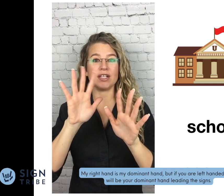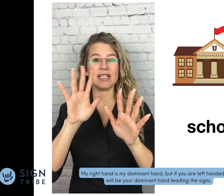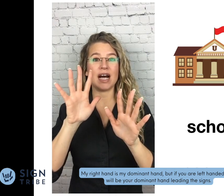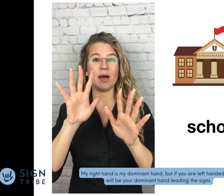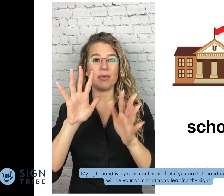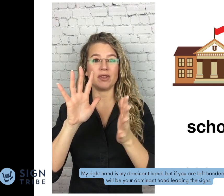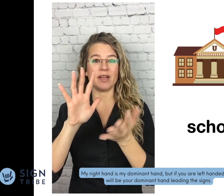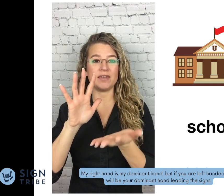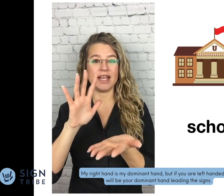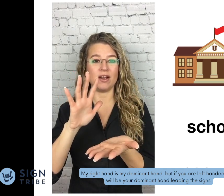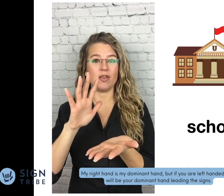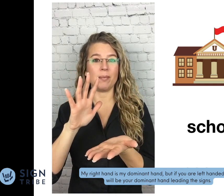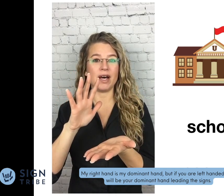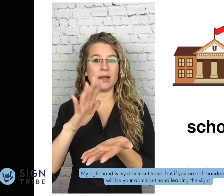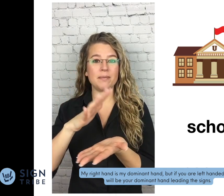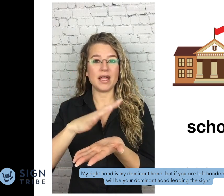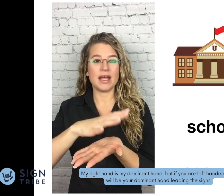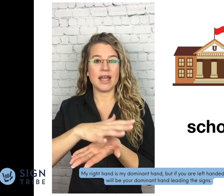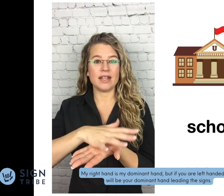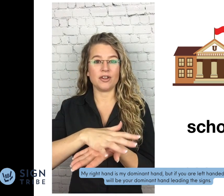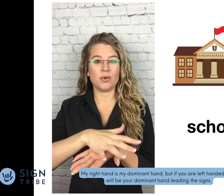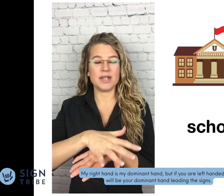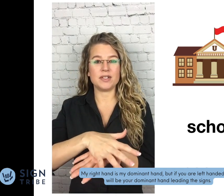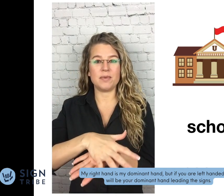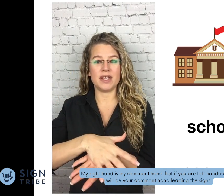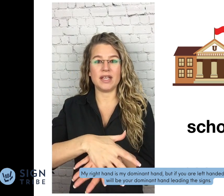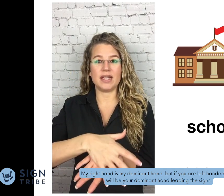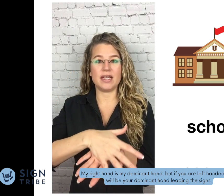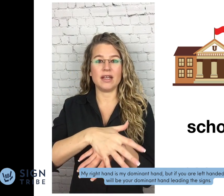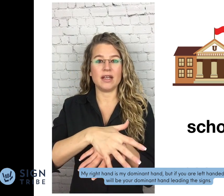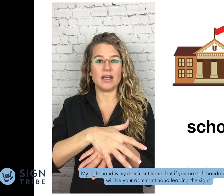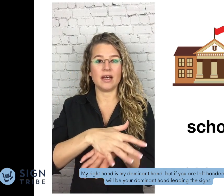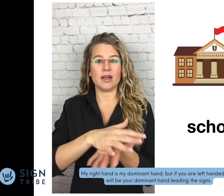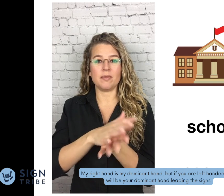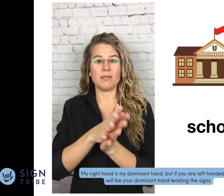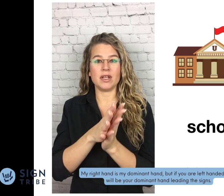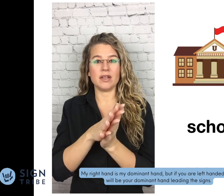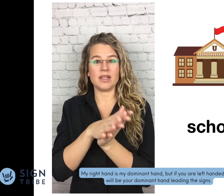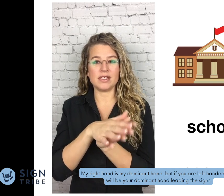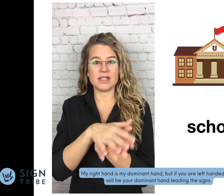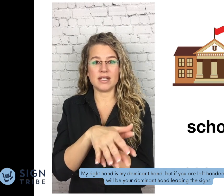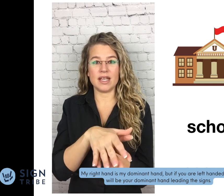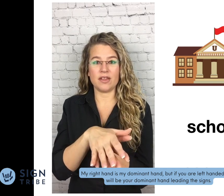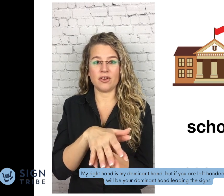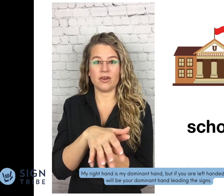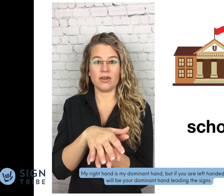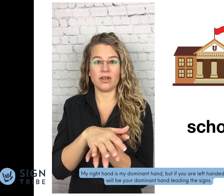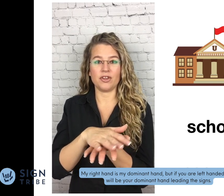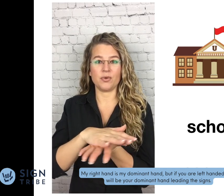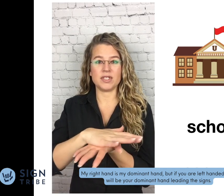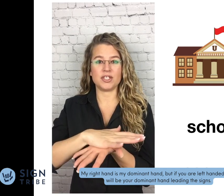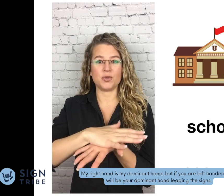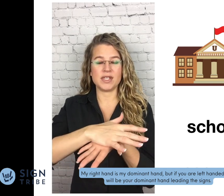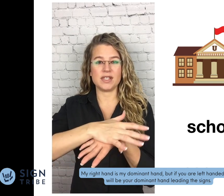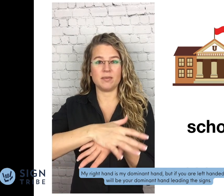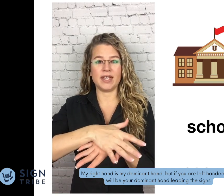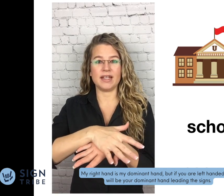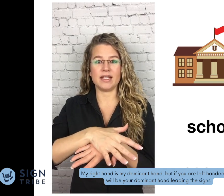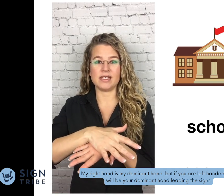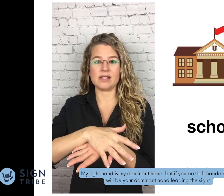top, left hand on the bottom, and they're going to be, this is together, and you're going to twist them like this,